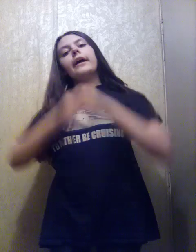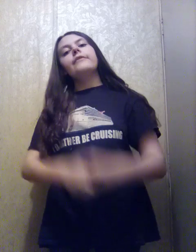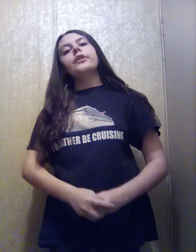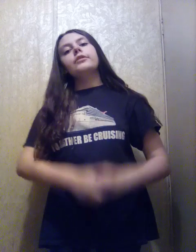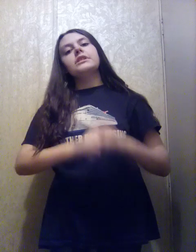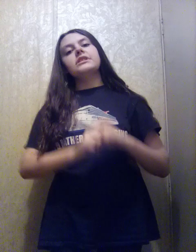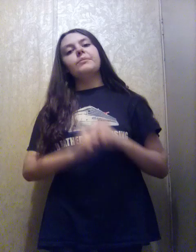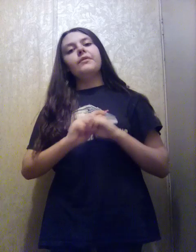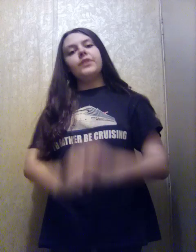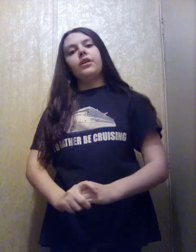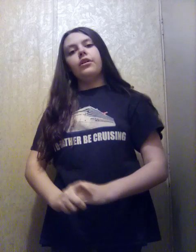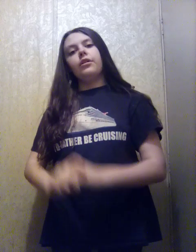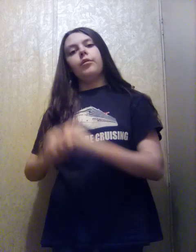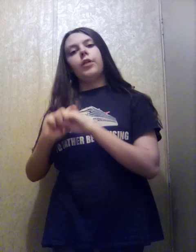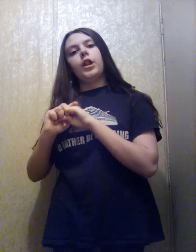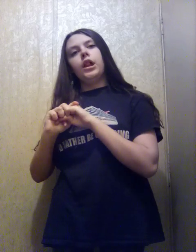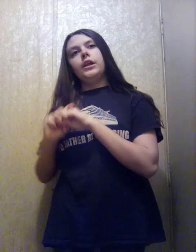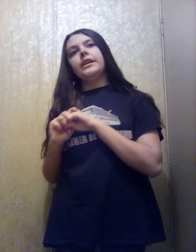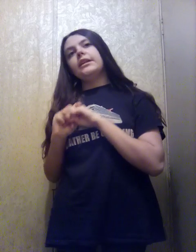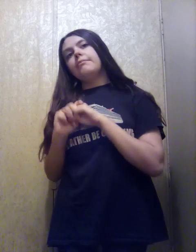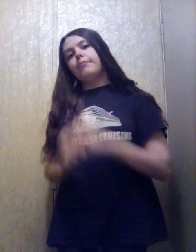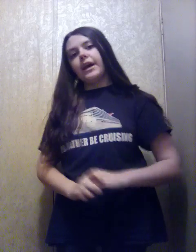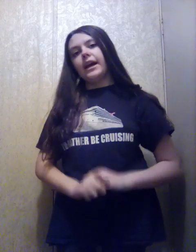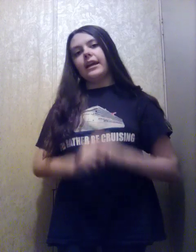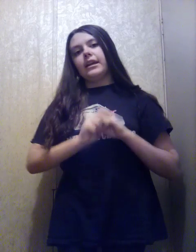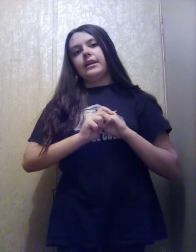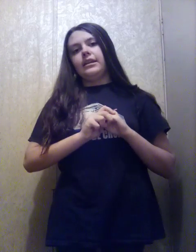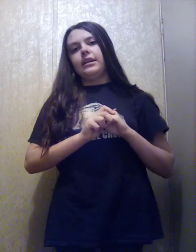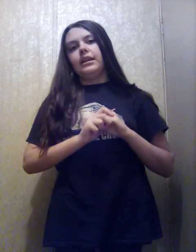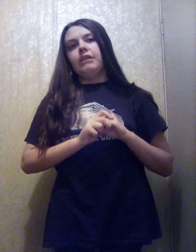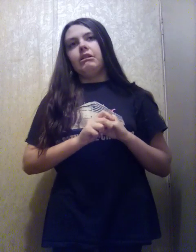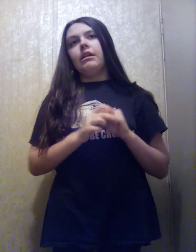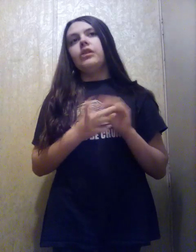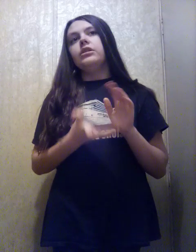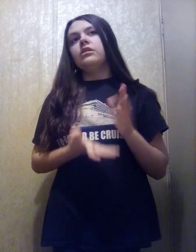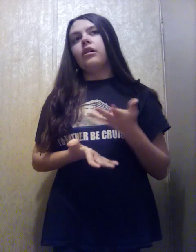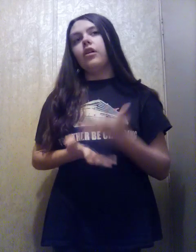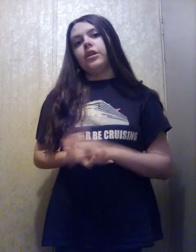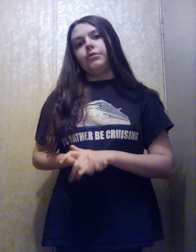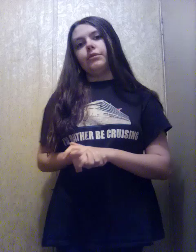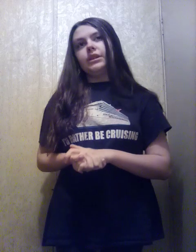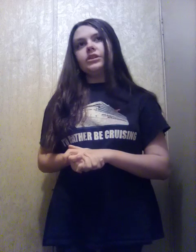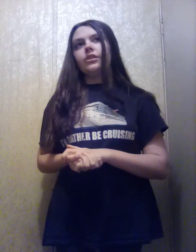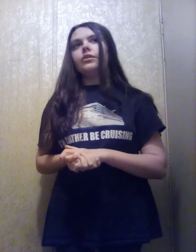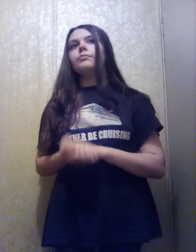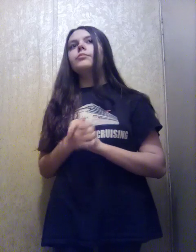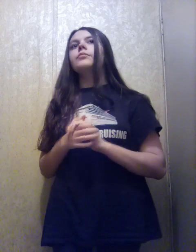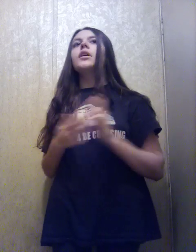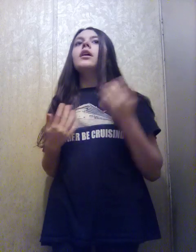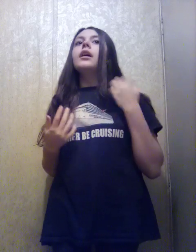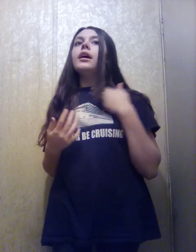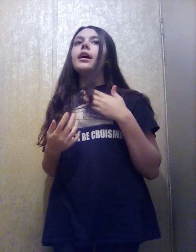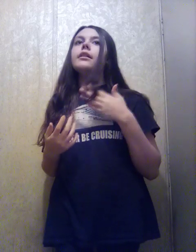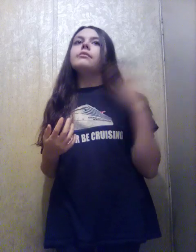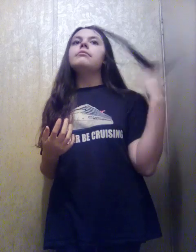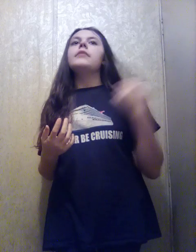I've noticed some of y'all getting mad and arguing with each other, and